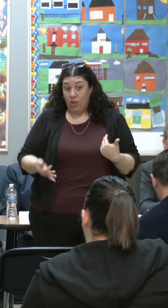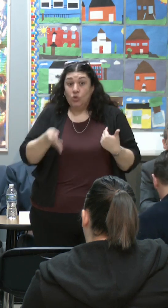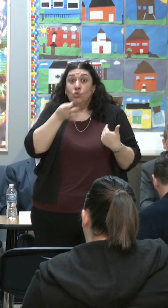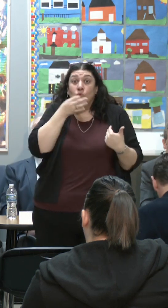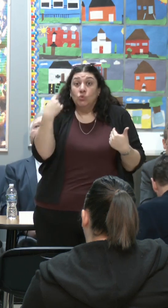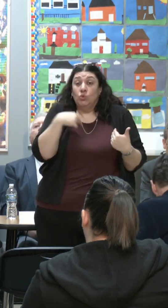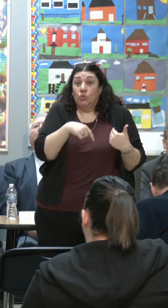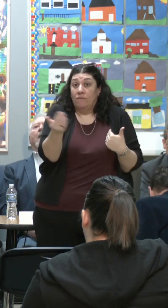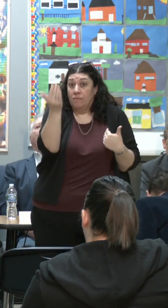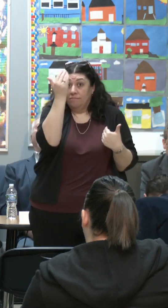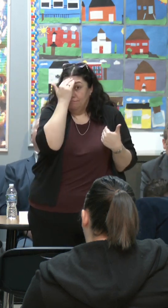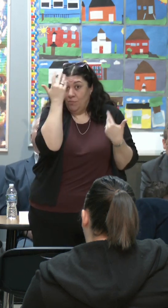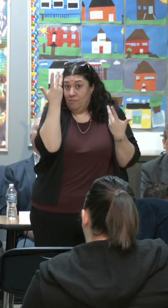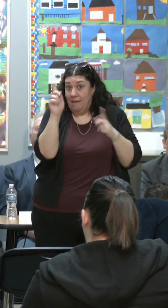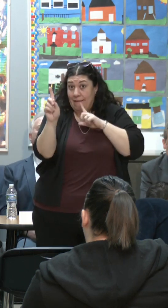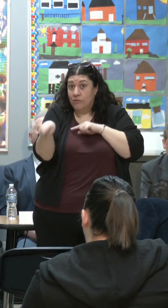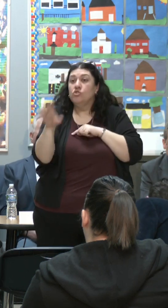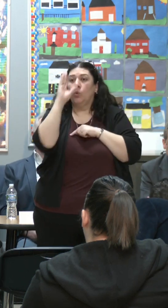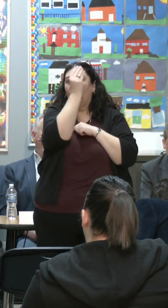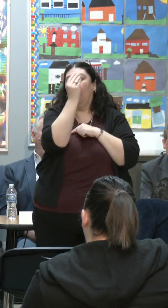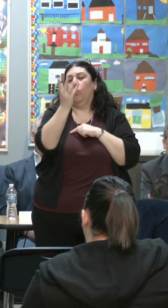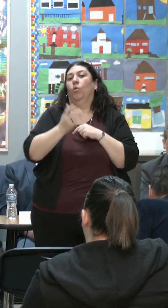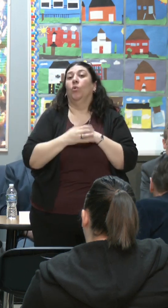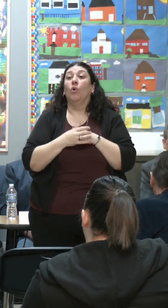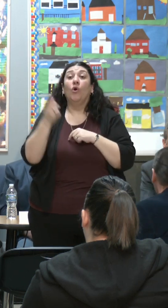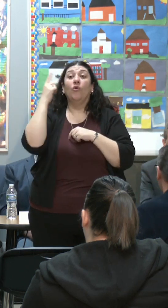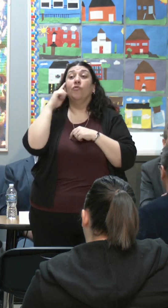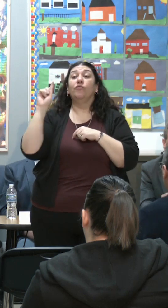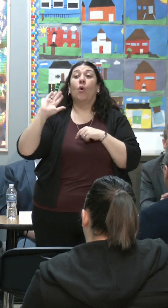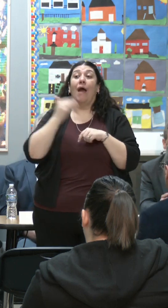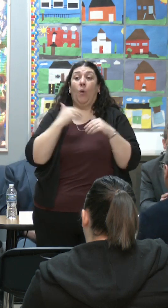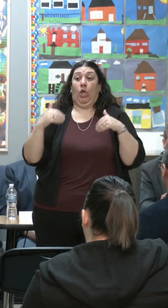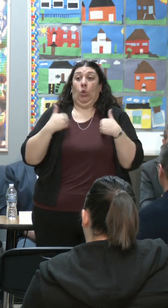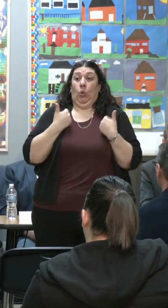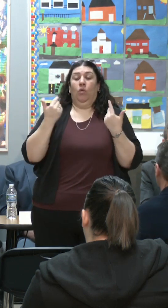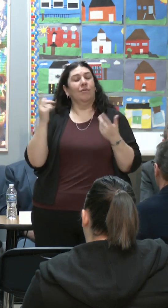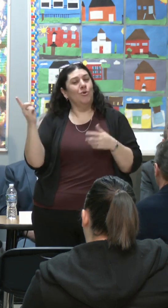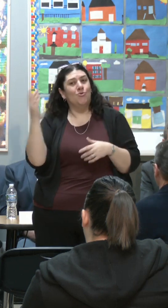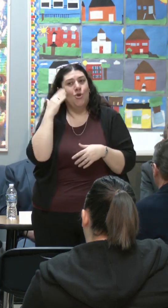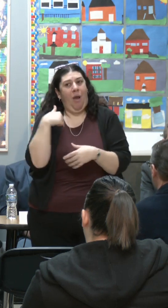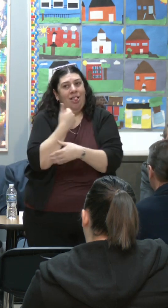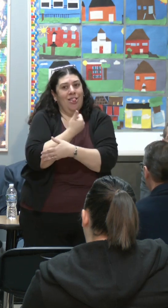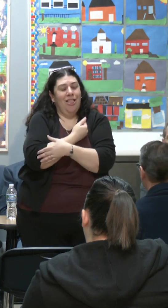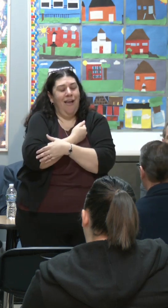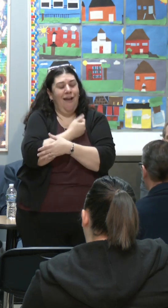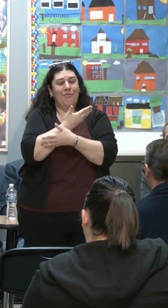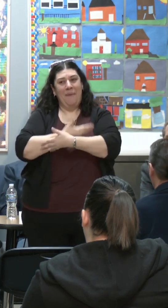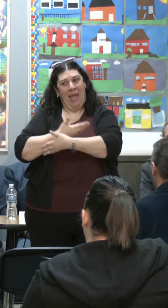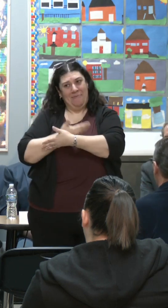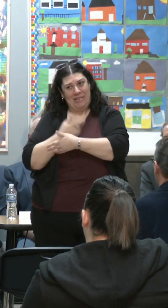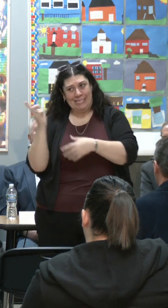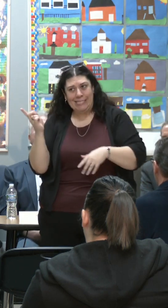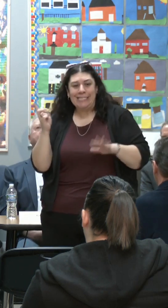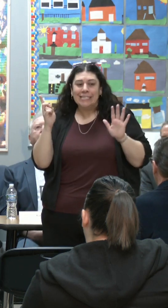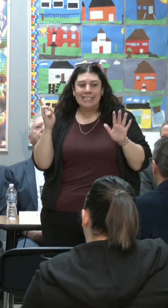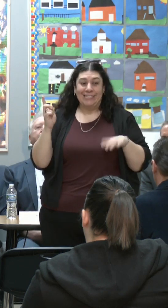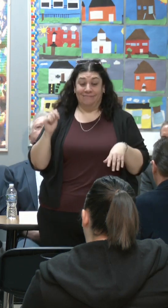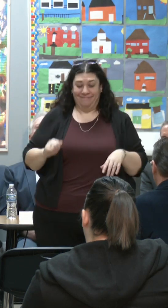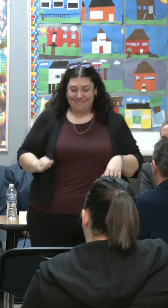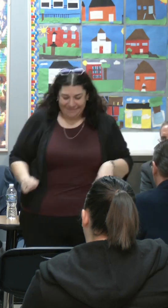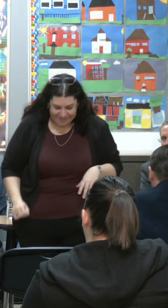we know more as well. For our youth and young people, you know, I love the babies. I love the babies, and so